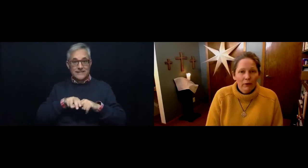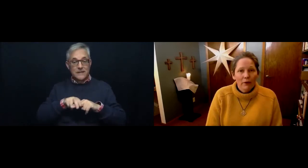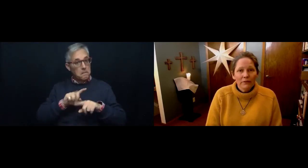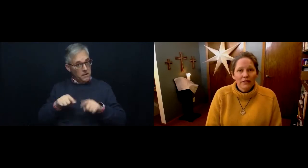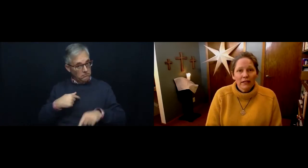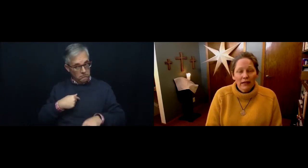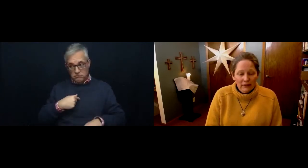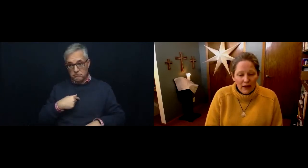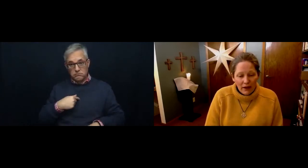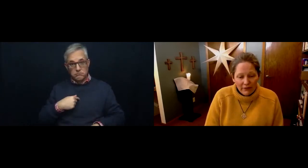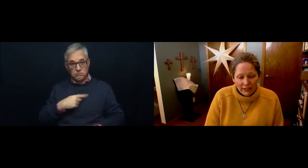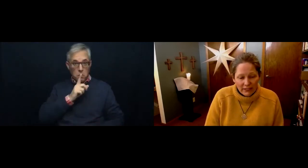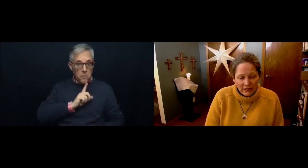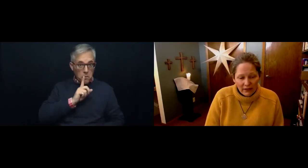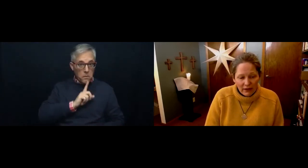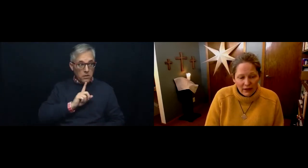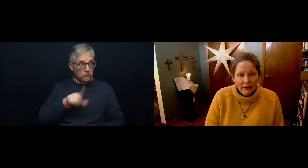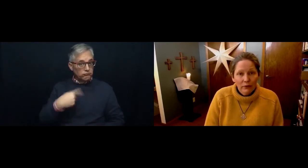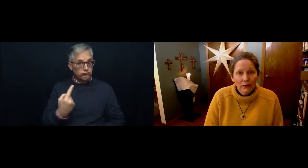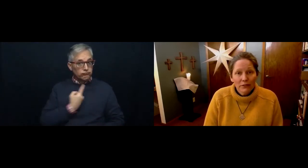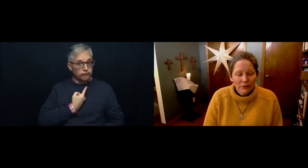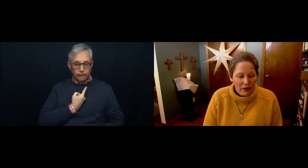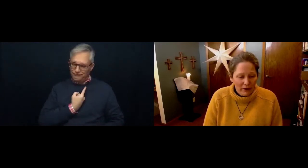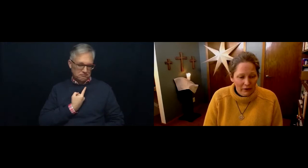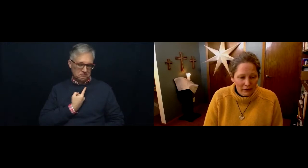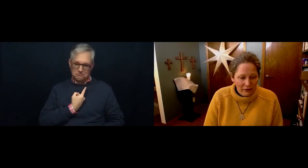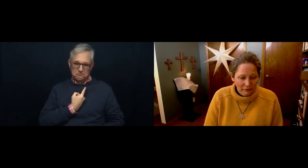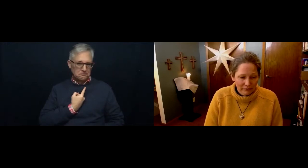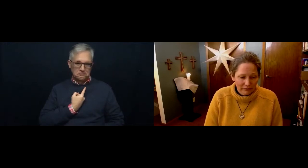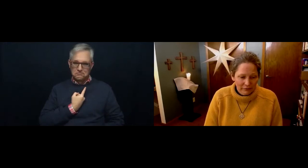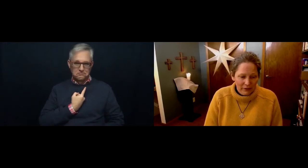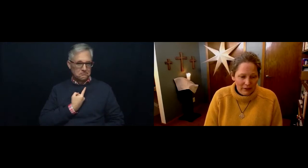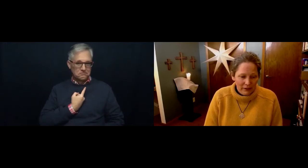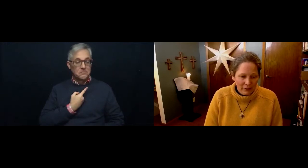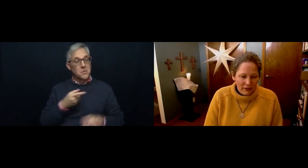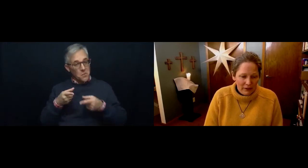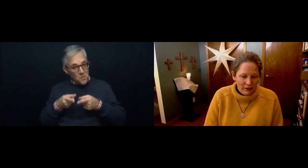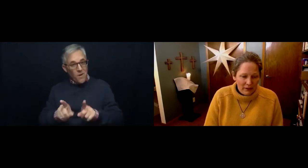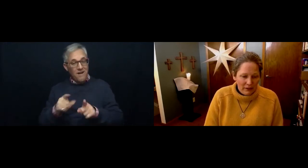My grounding and confidence in God grew stronger.